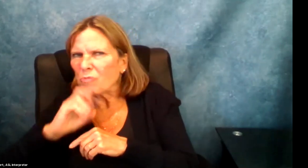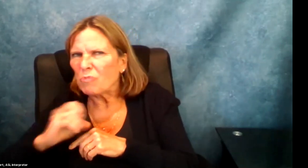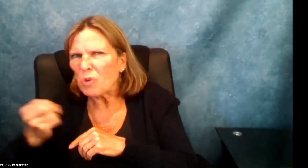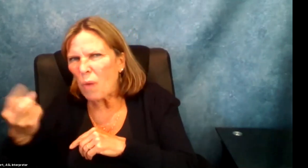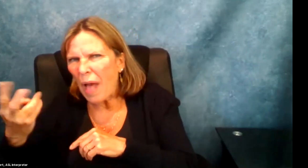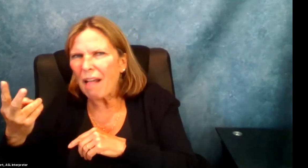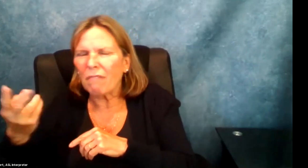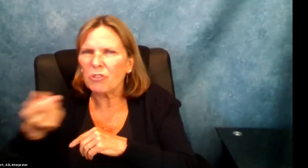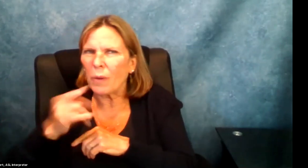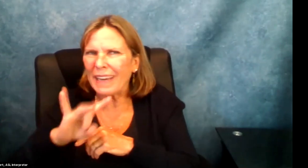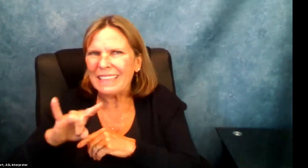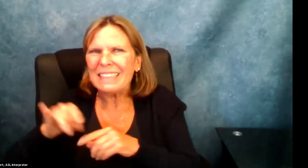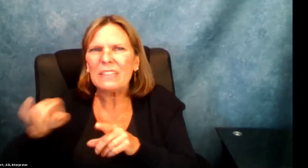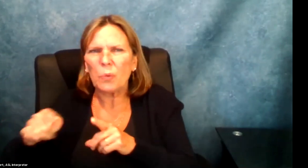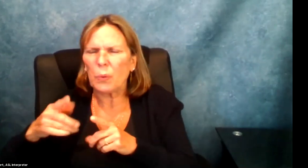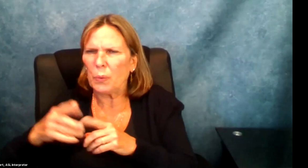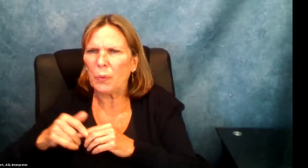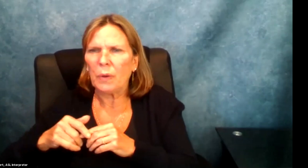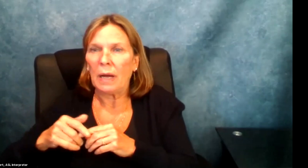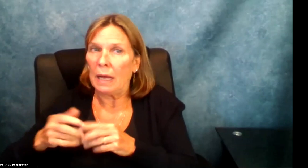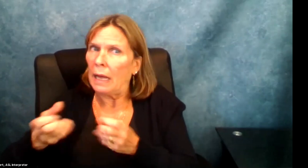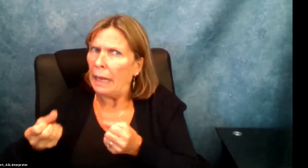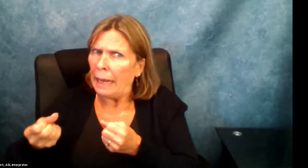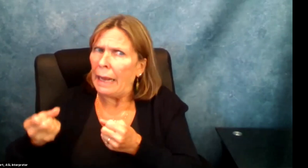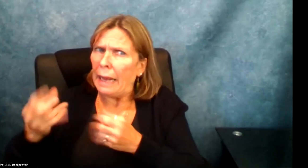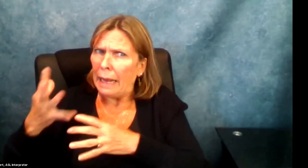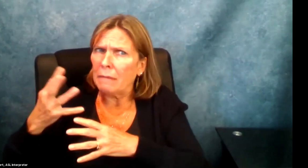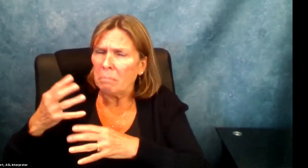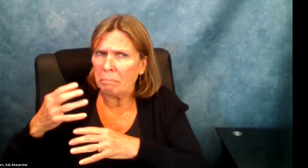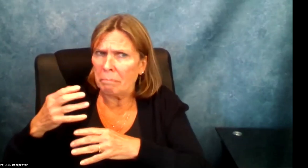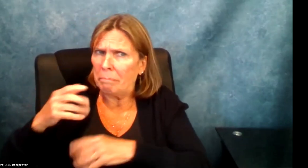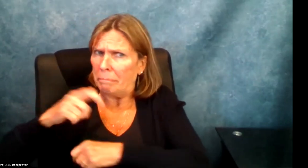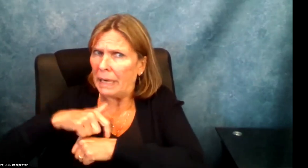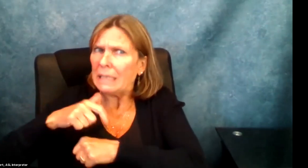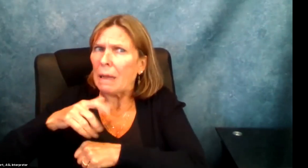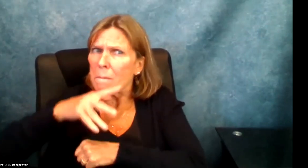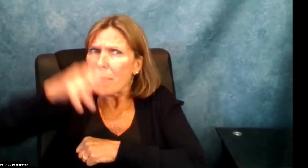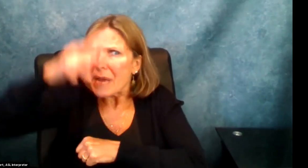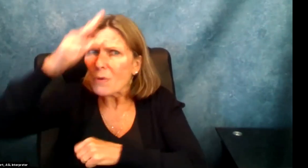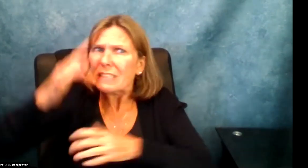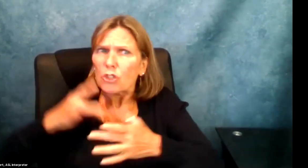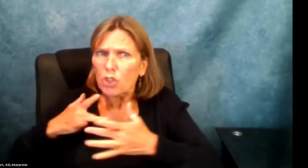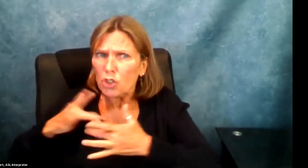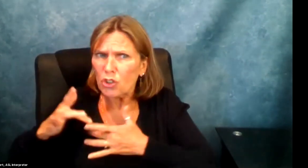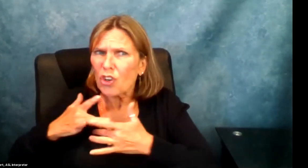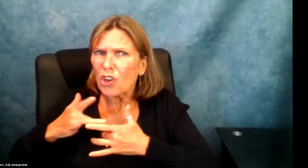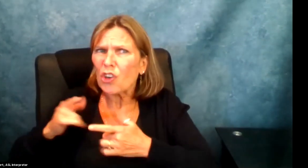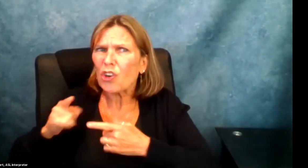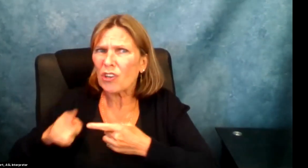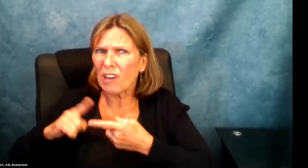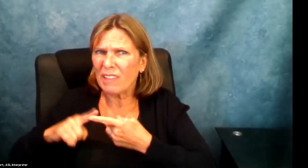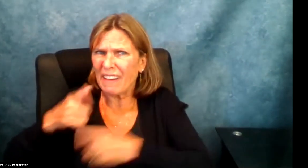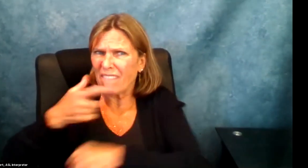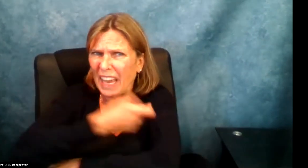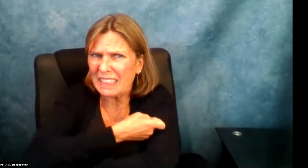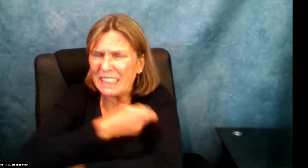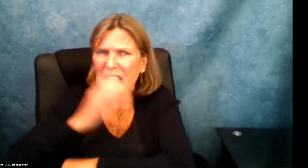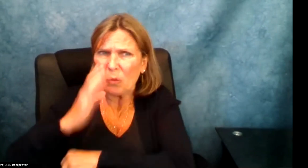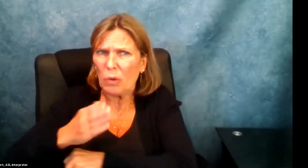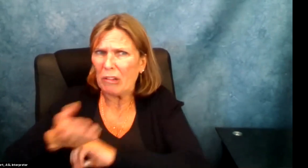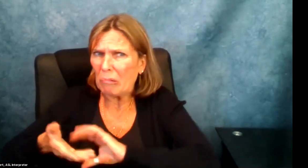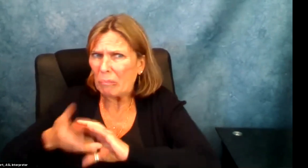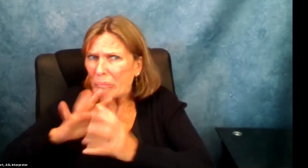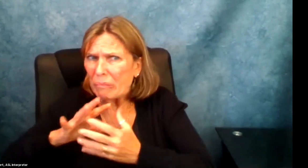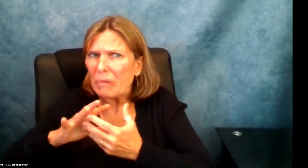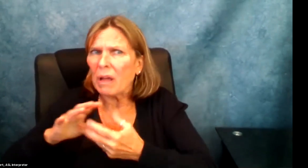there have been questions in the past from families like, can this vaccine affect puberty can affect fertility.